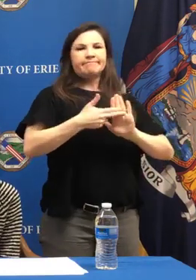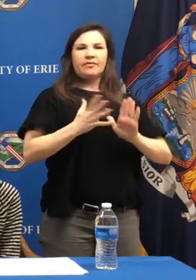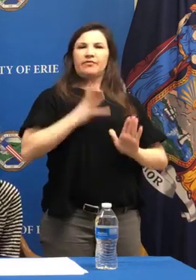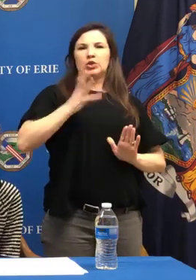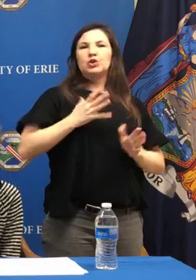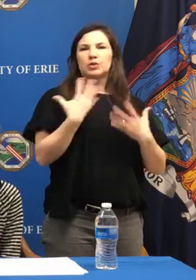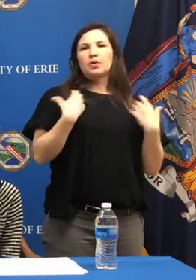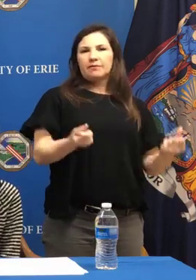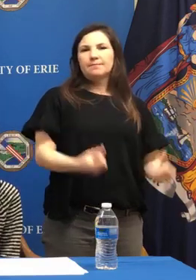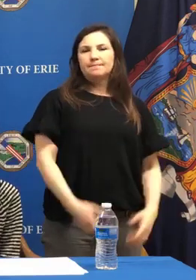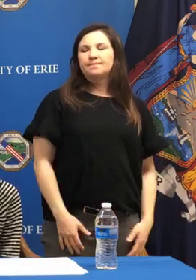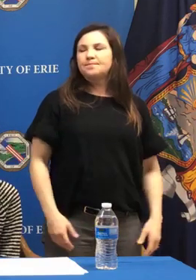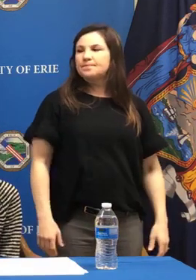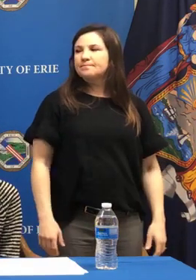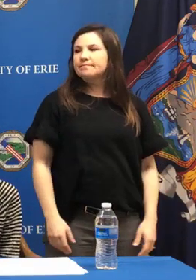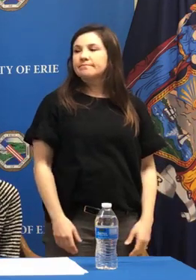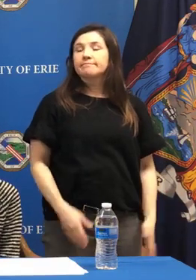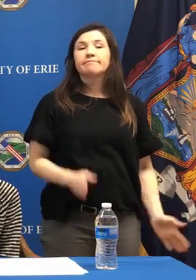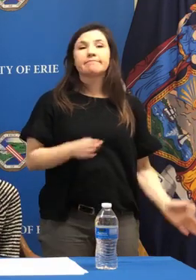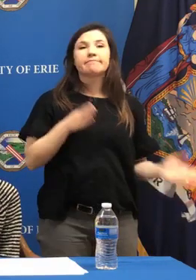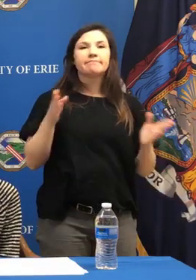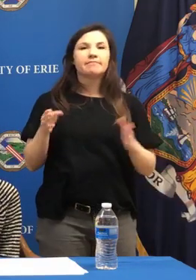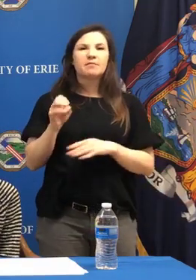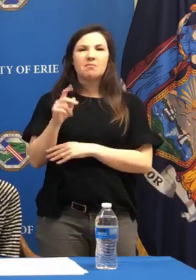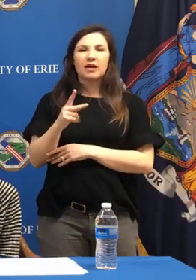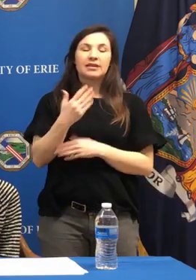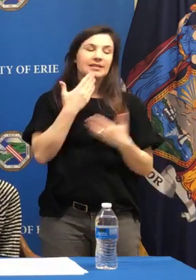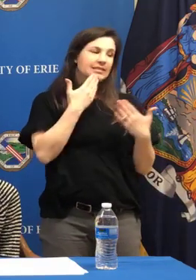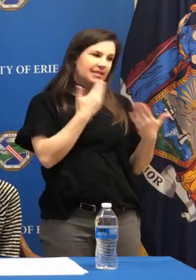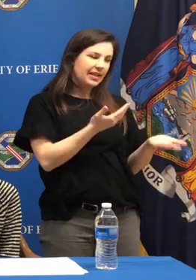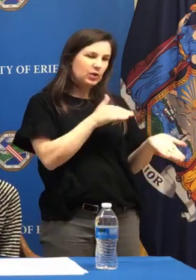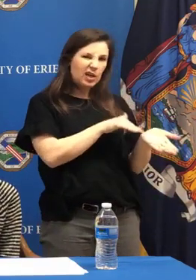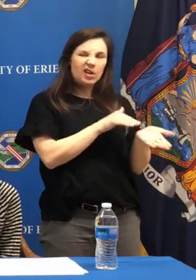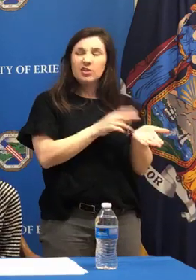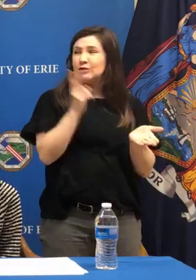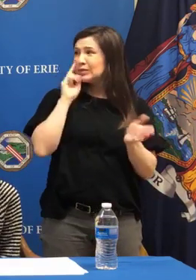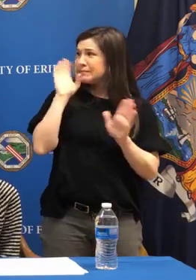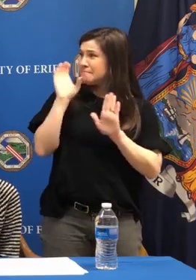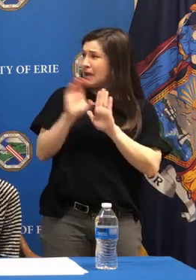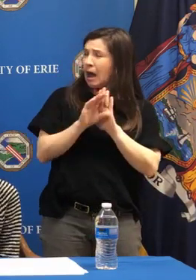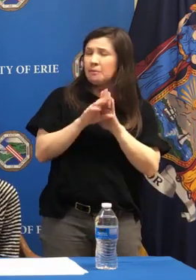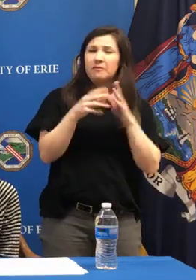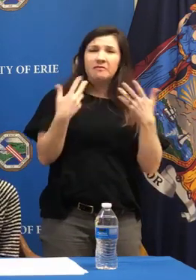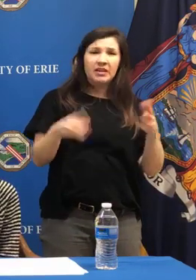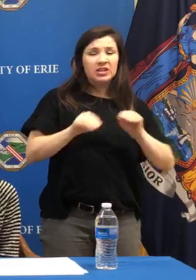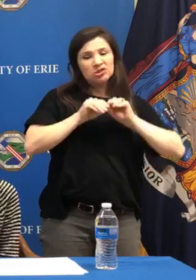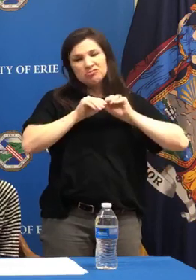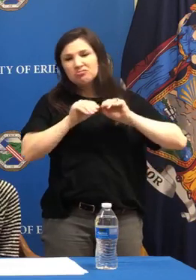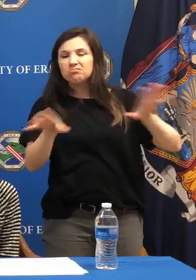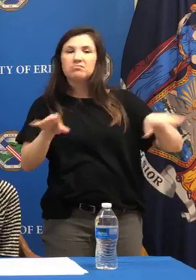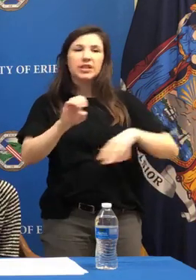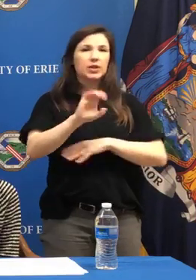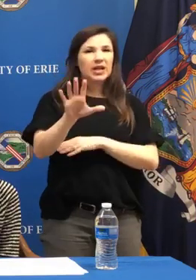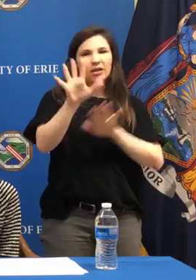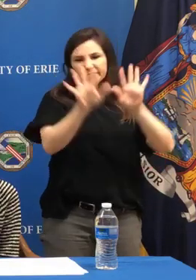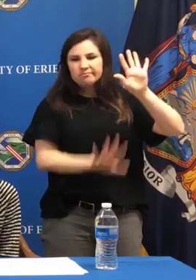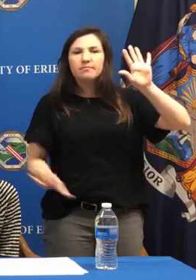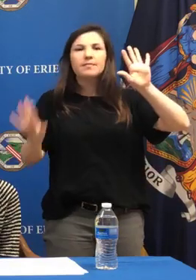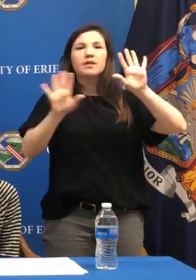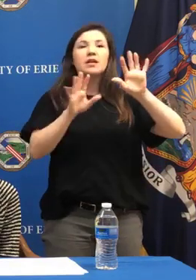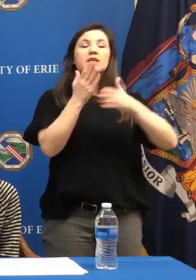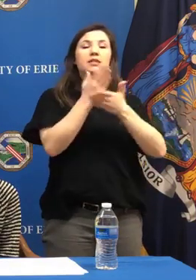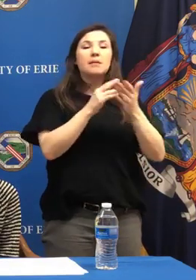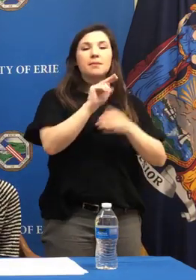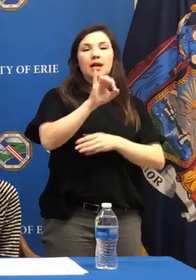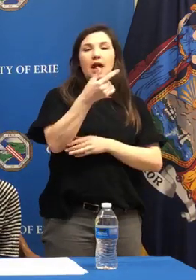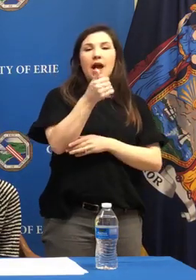COVID-19. Thank you, Doctor. As you can see from the map behind me, it's pretty much across all of Erie County. We also know that there are cases in Niagara